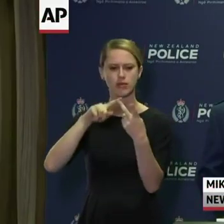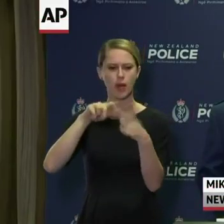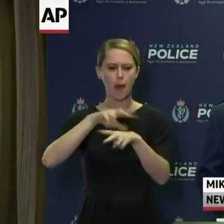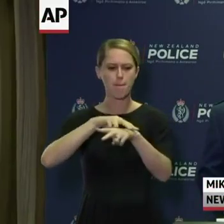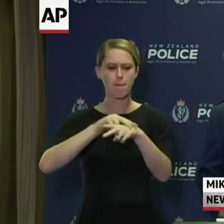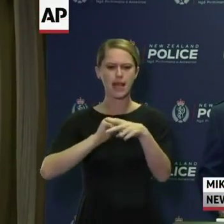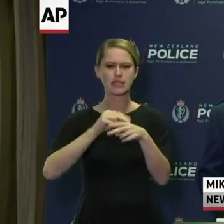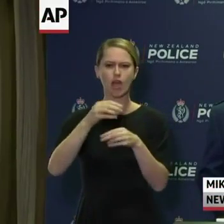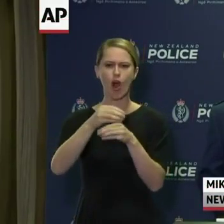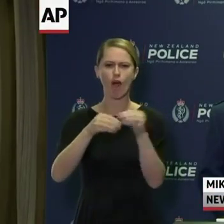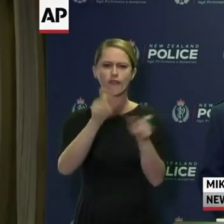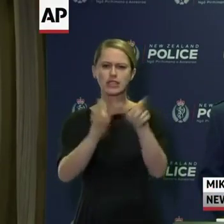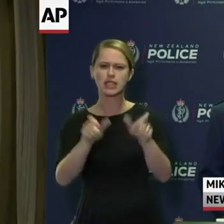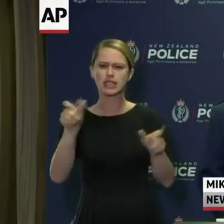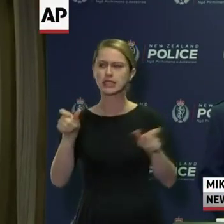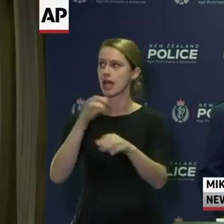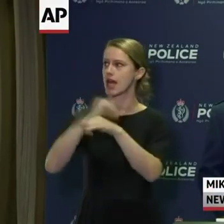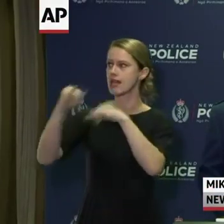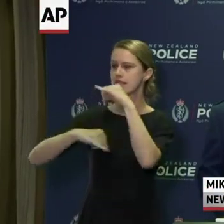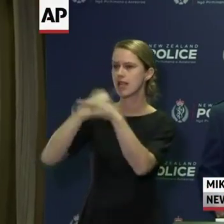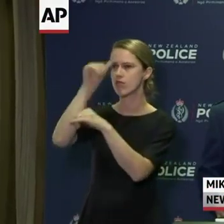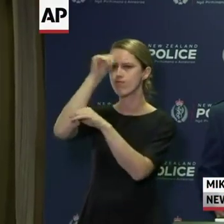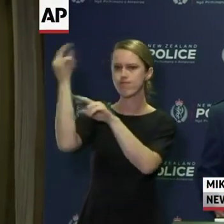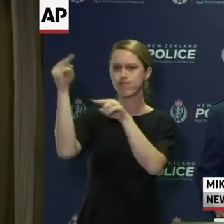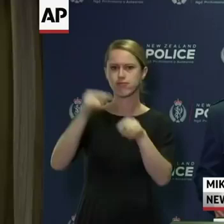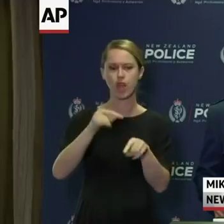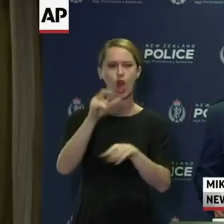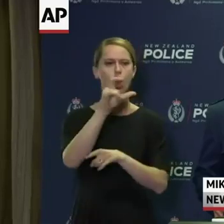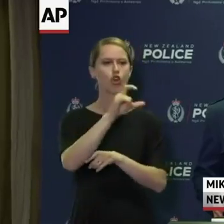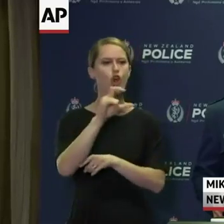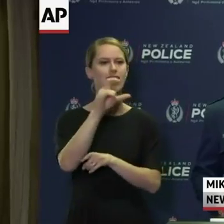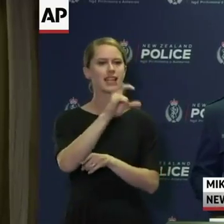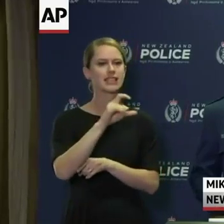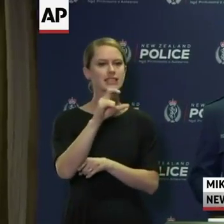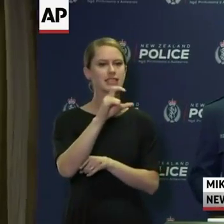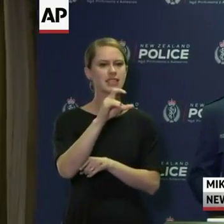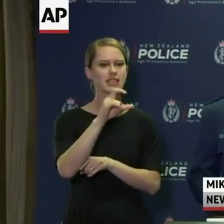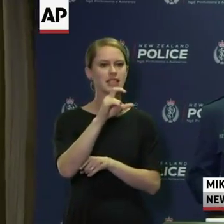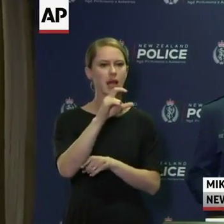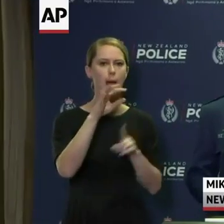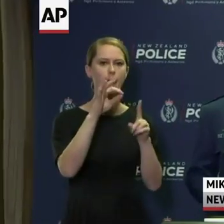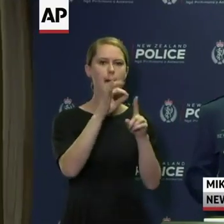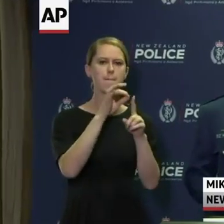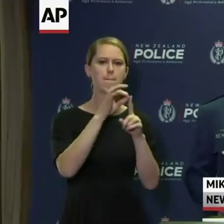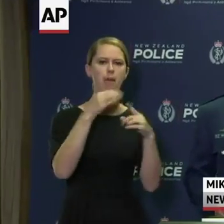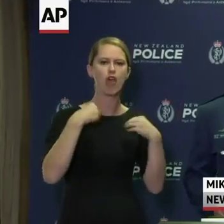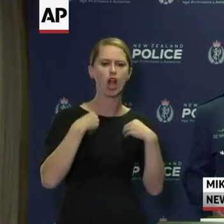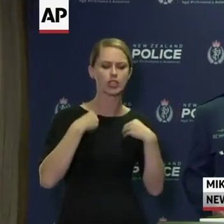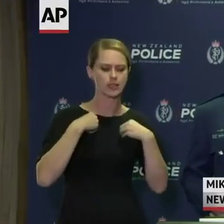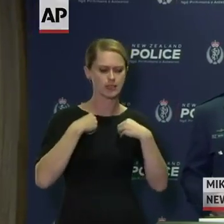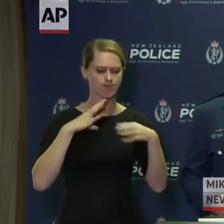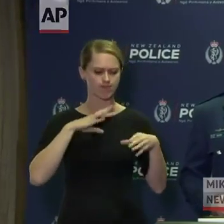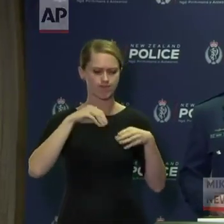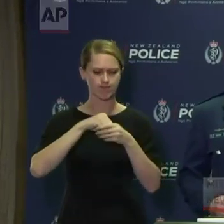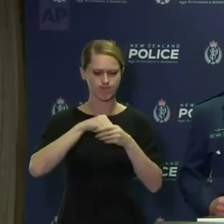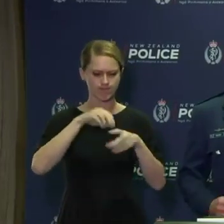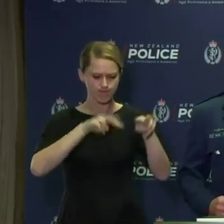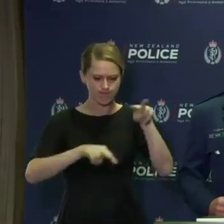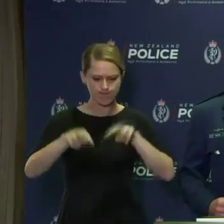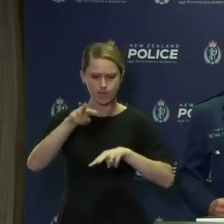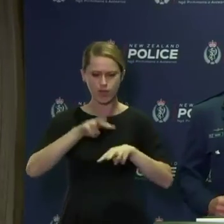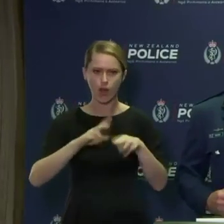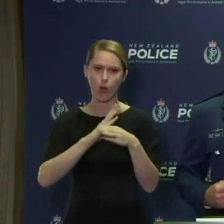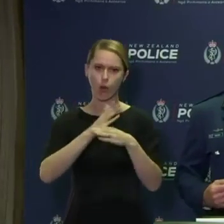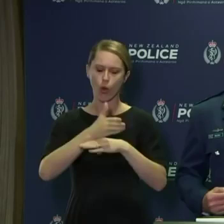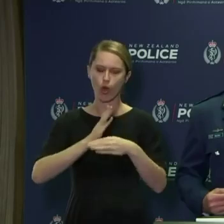Police officers, international experts, coroners, pathologists have been involved